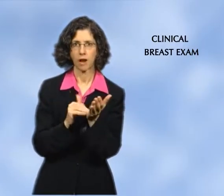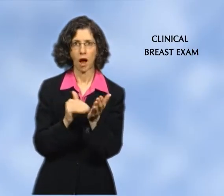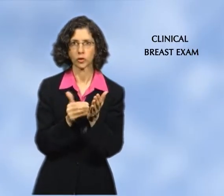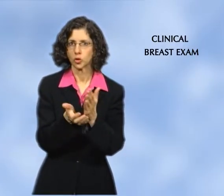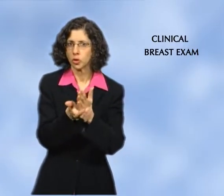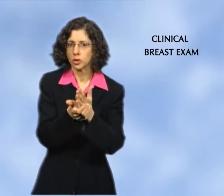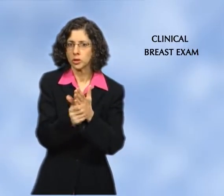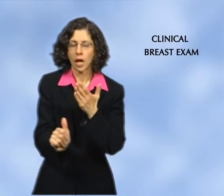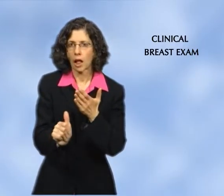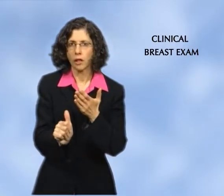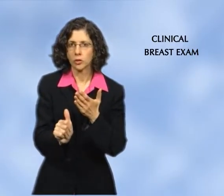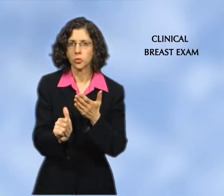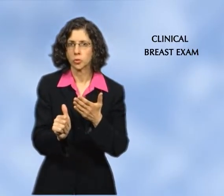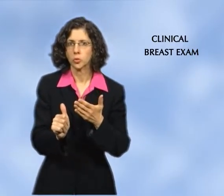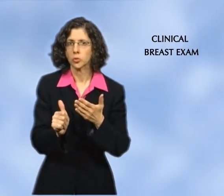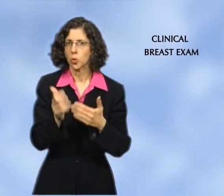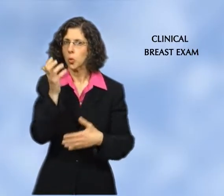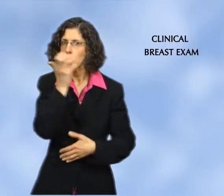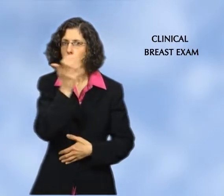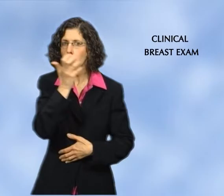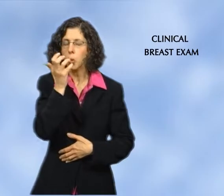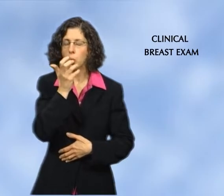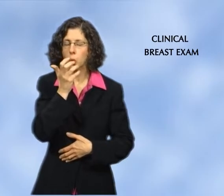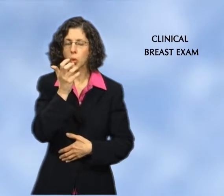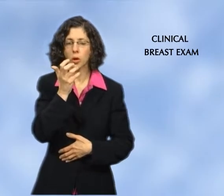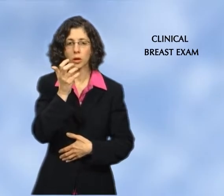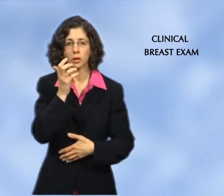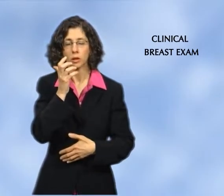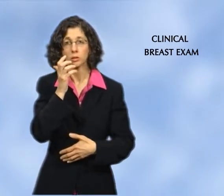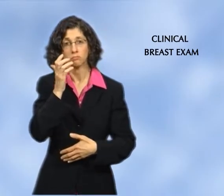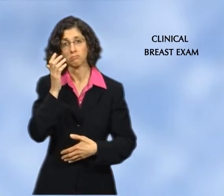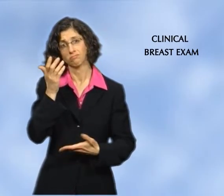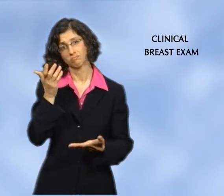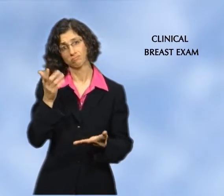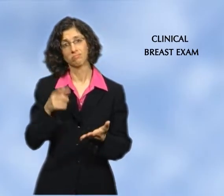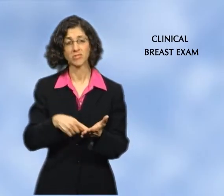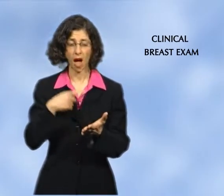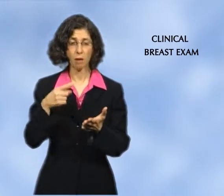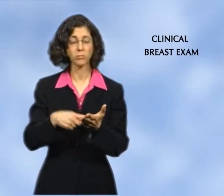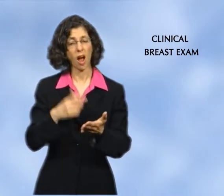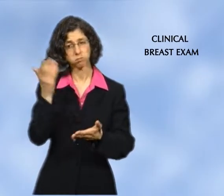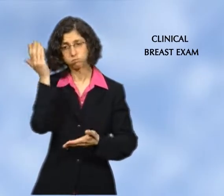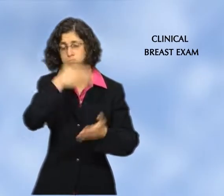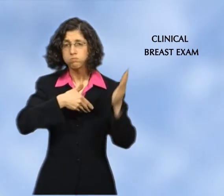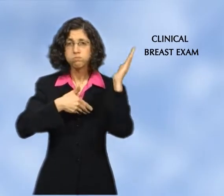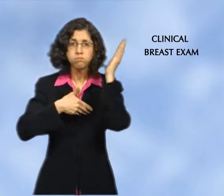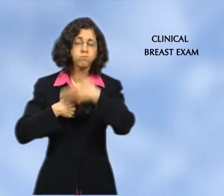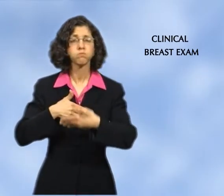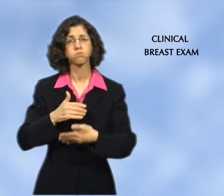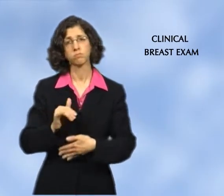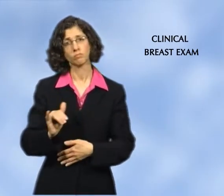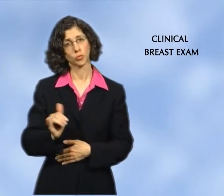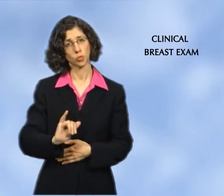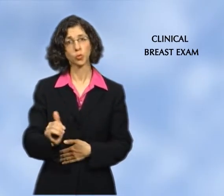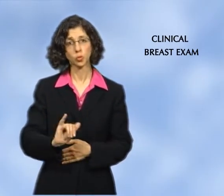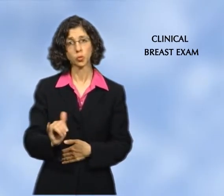But sometimes lumps or other changes can still be missed by